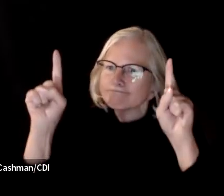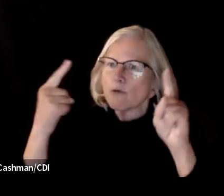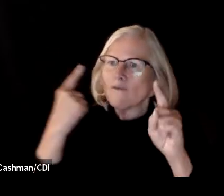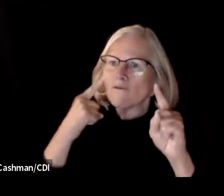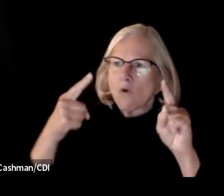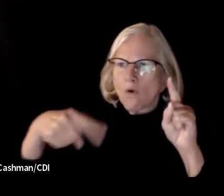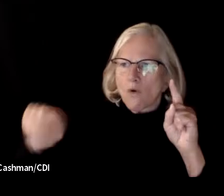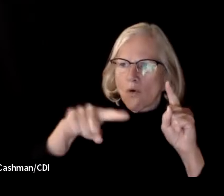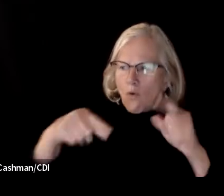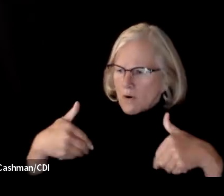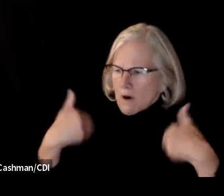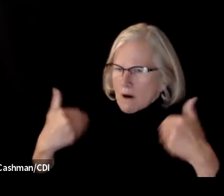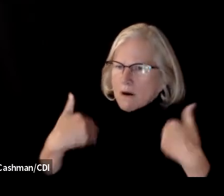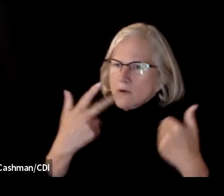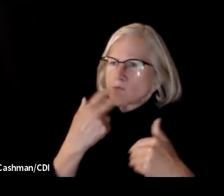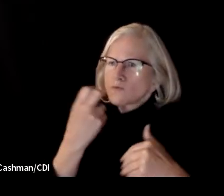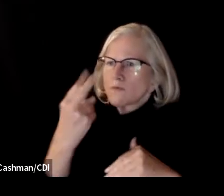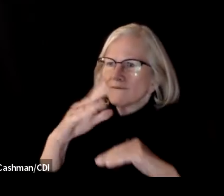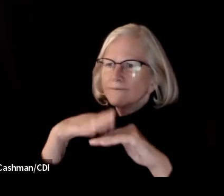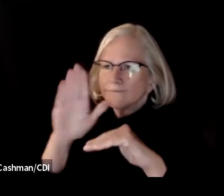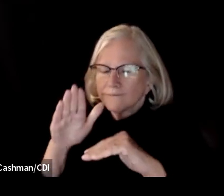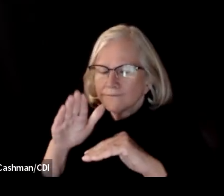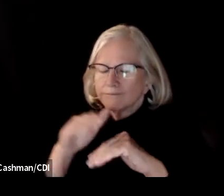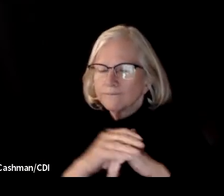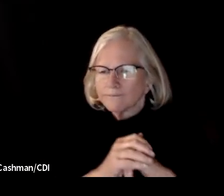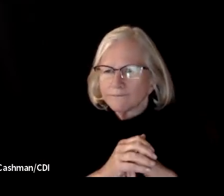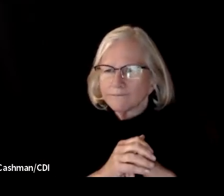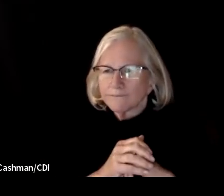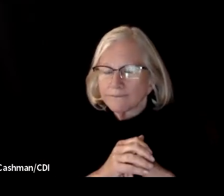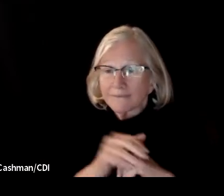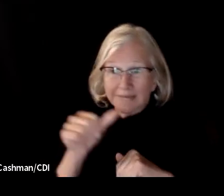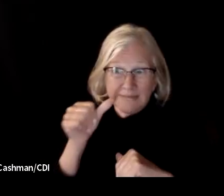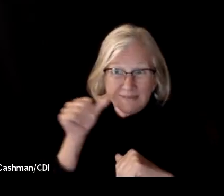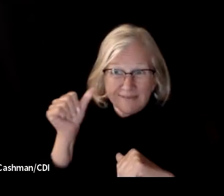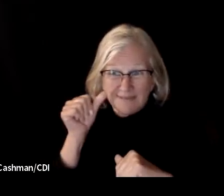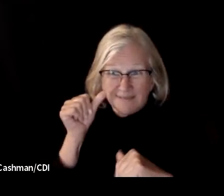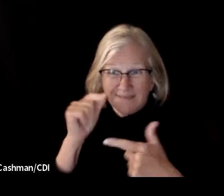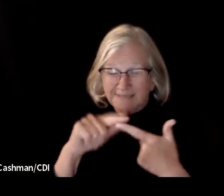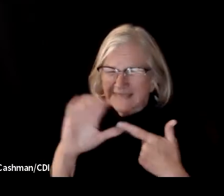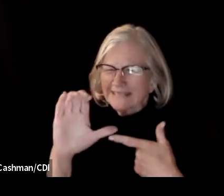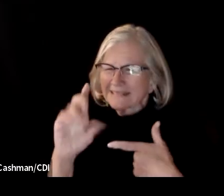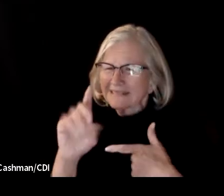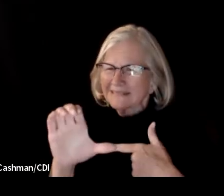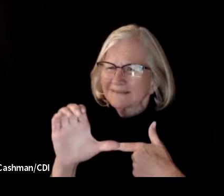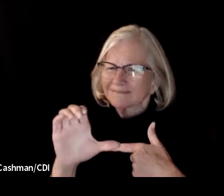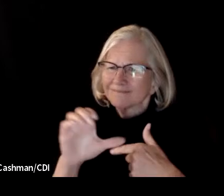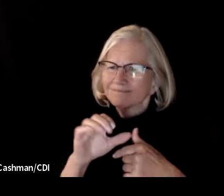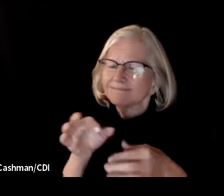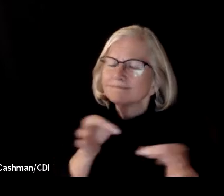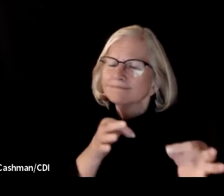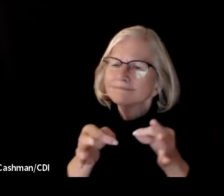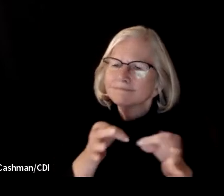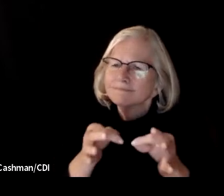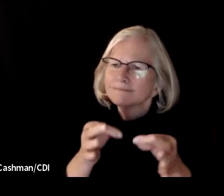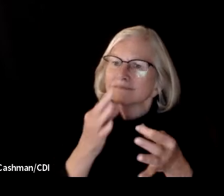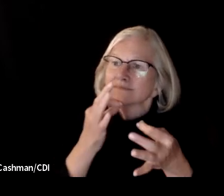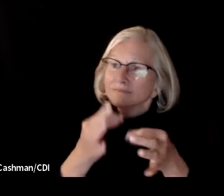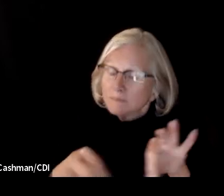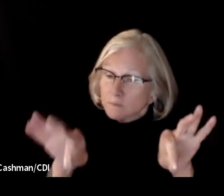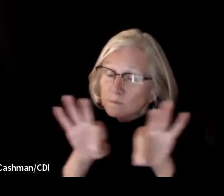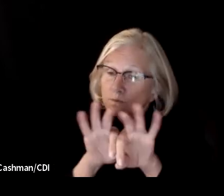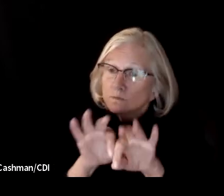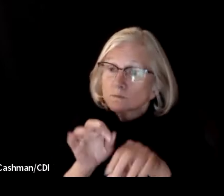really critical data yesterday, along with issuing their new guidance. If you get vaccinated, your